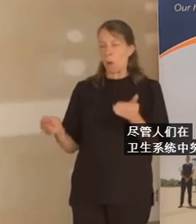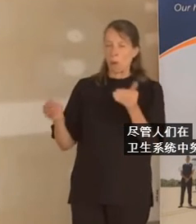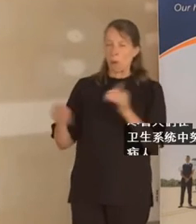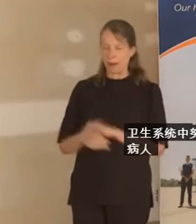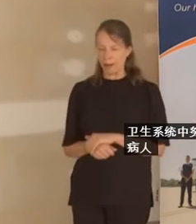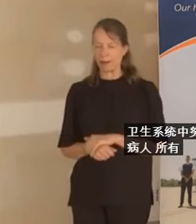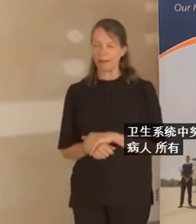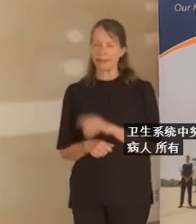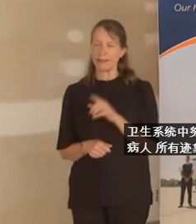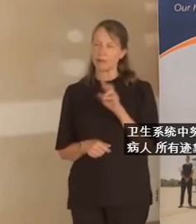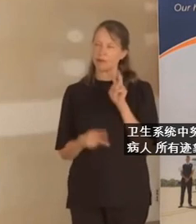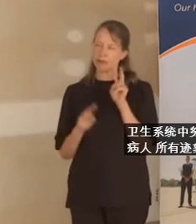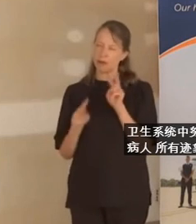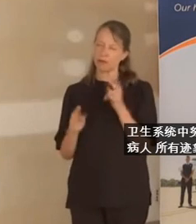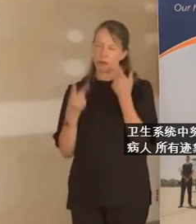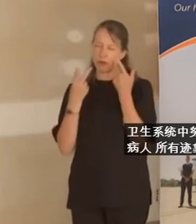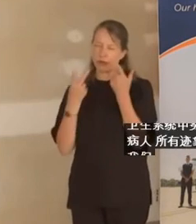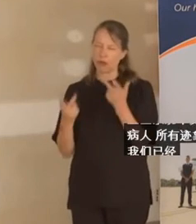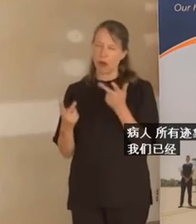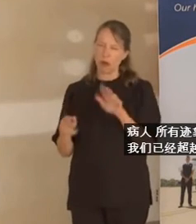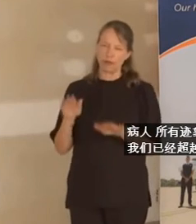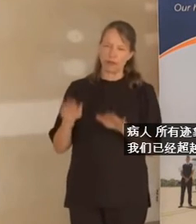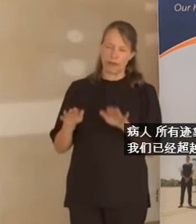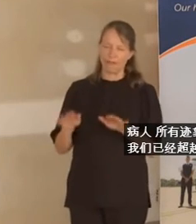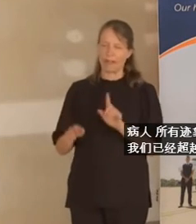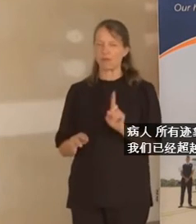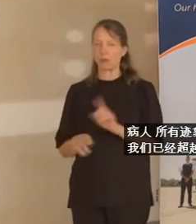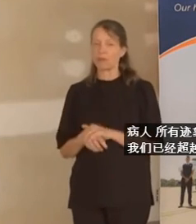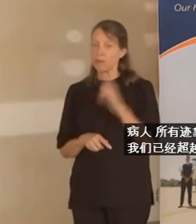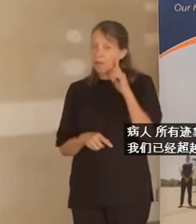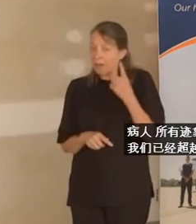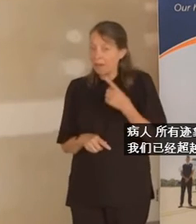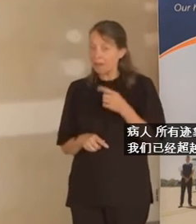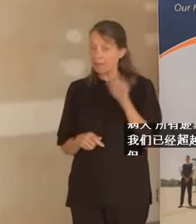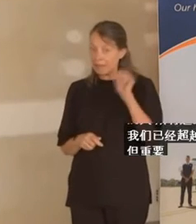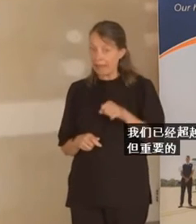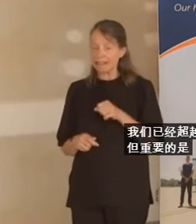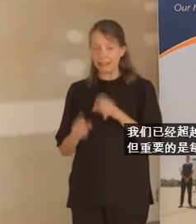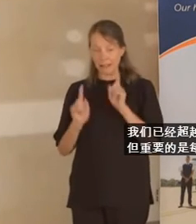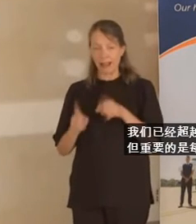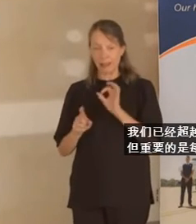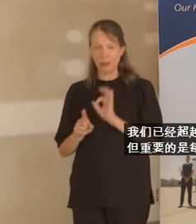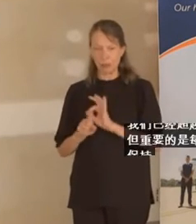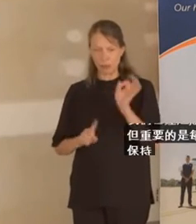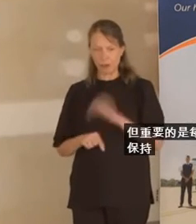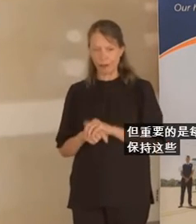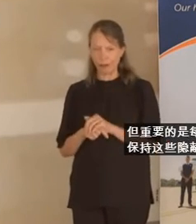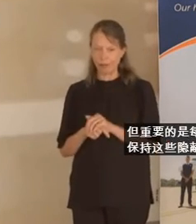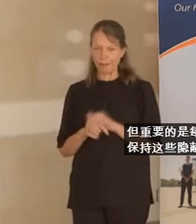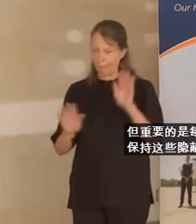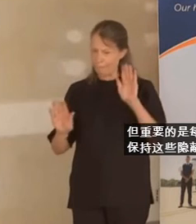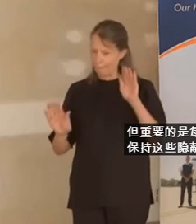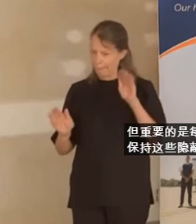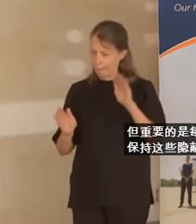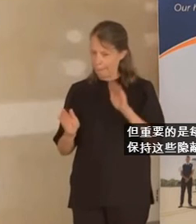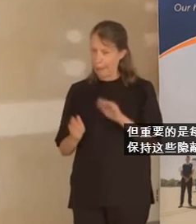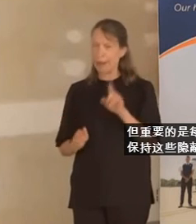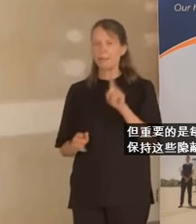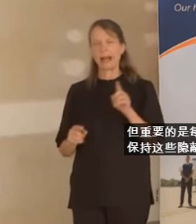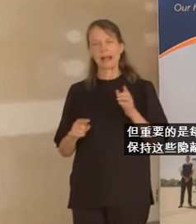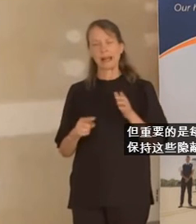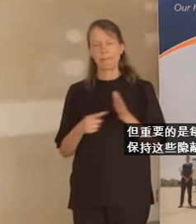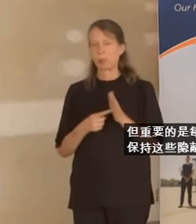after patients, all indications are we're over the other side. But it's important that everyone maintains those